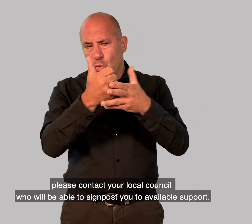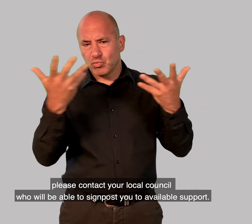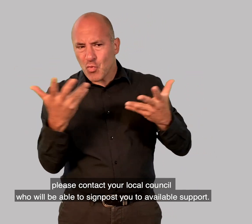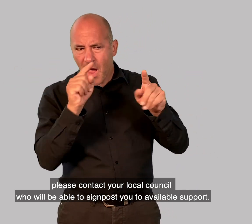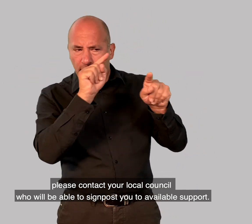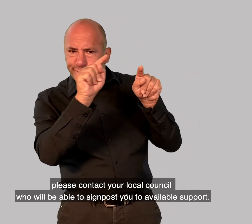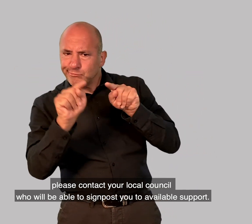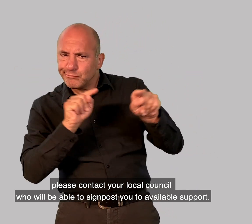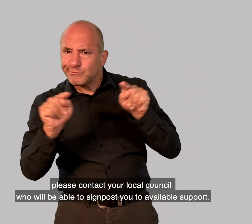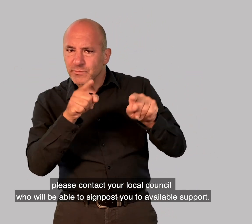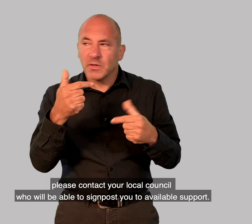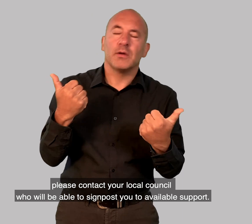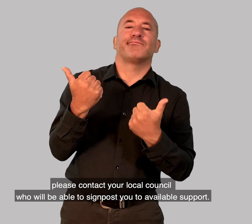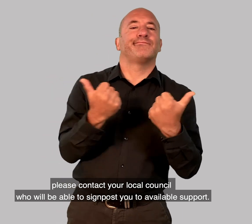to available support.